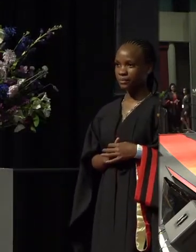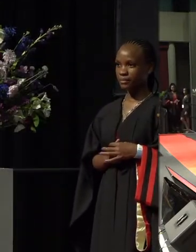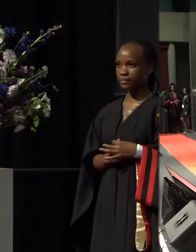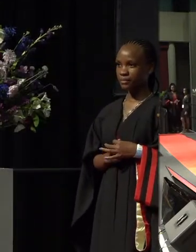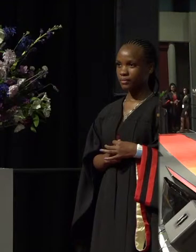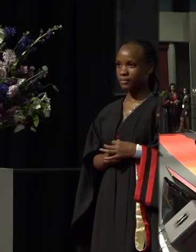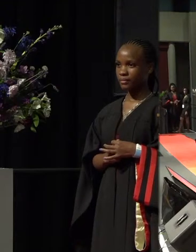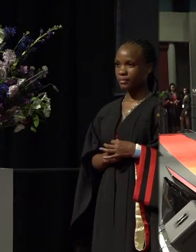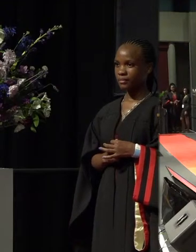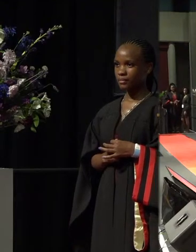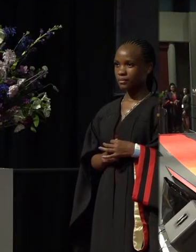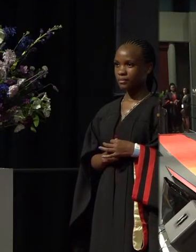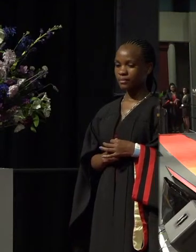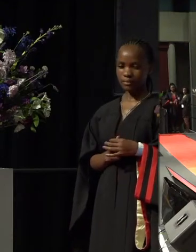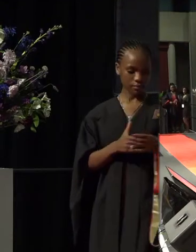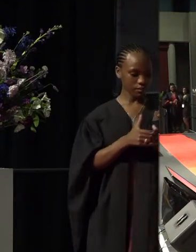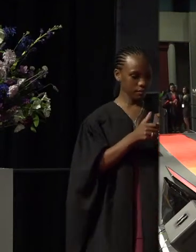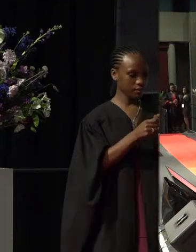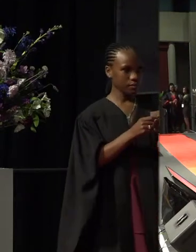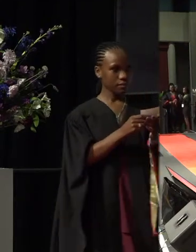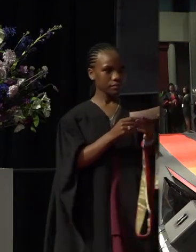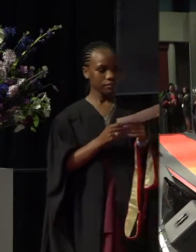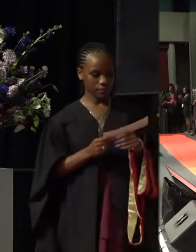Nqobile Candy Mkhize.